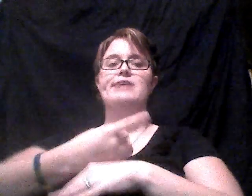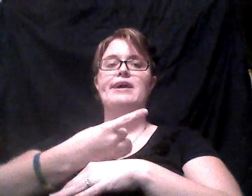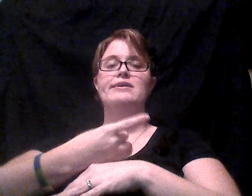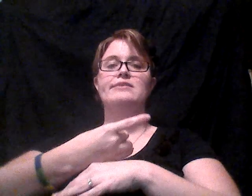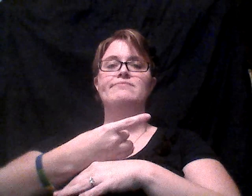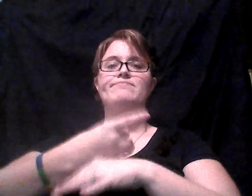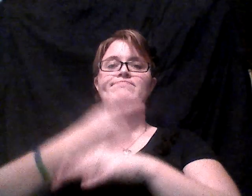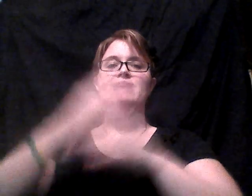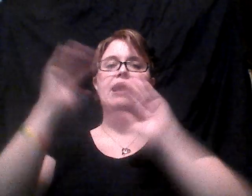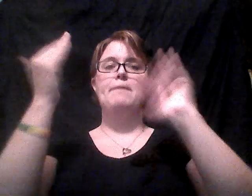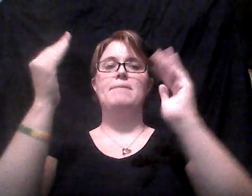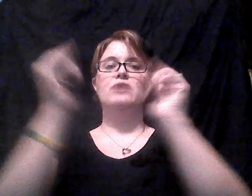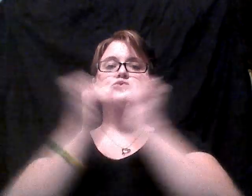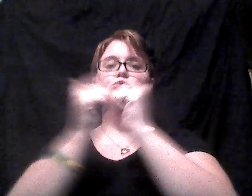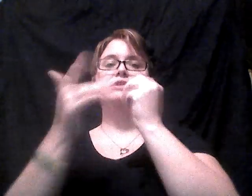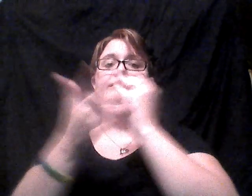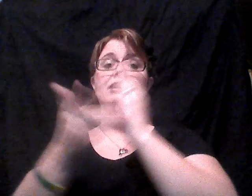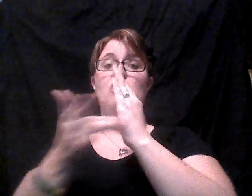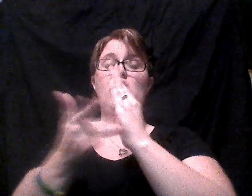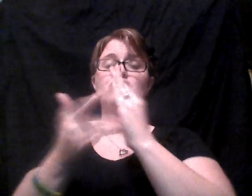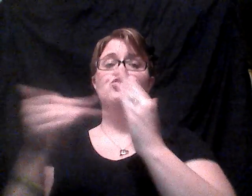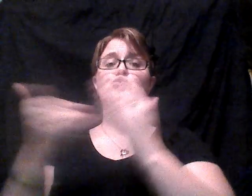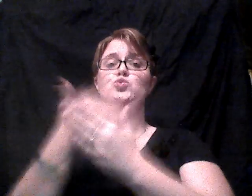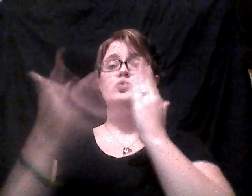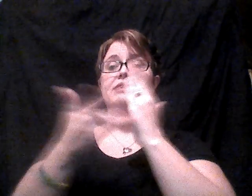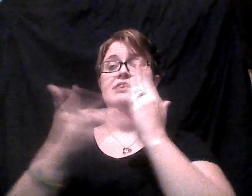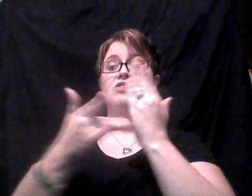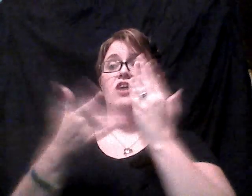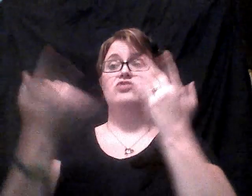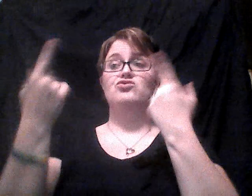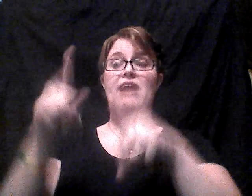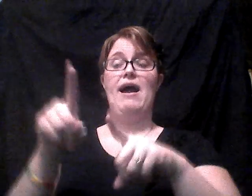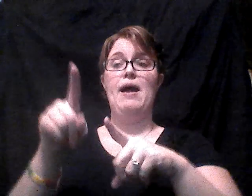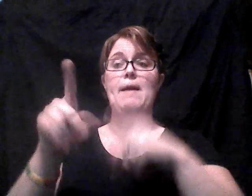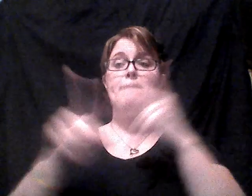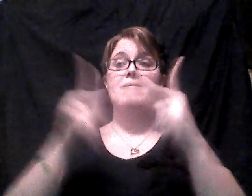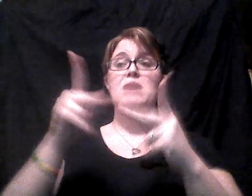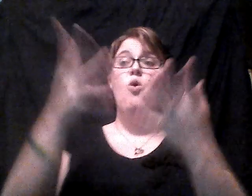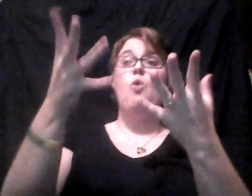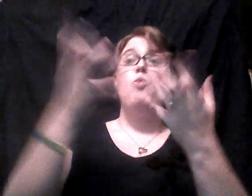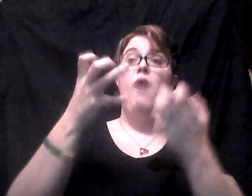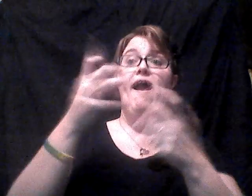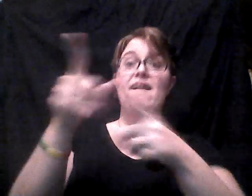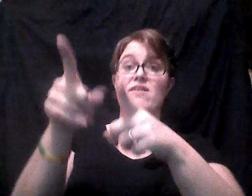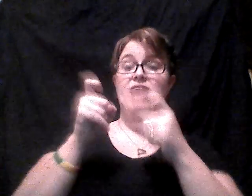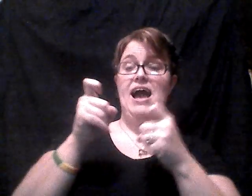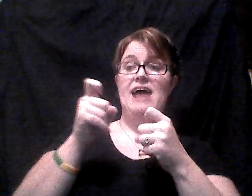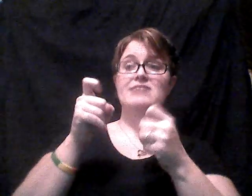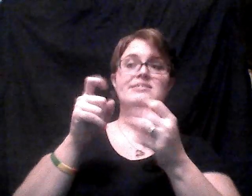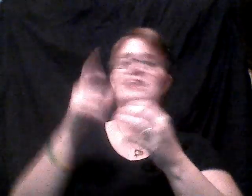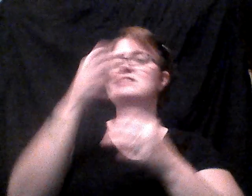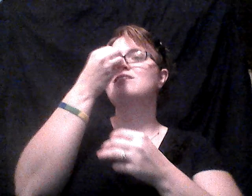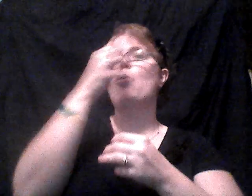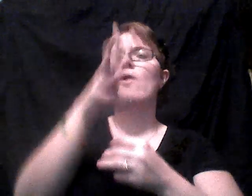analogy, that there's all these new technologies, and when they come out, we all need to have them. And if that means swiping a credit card, it means swiping a credit card.